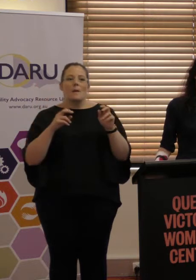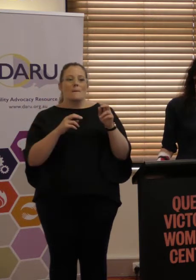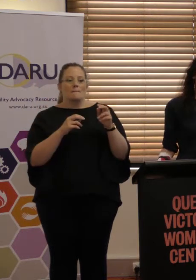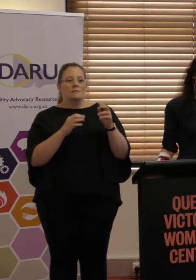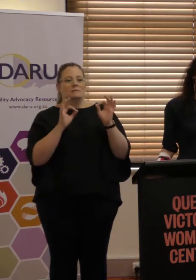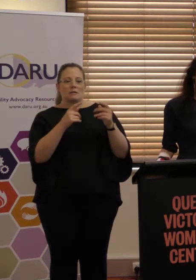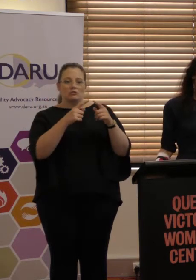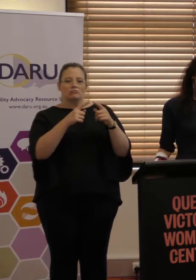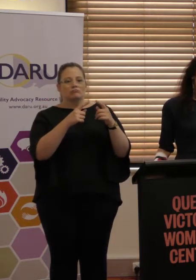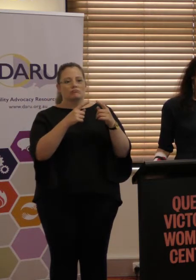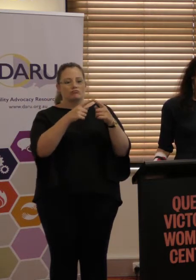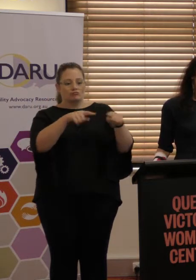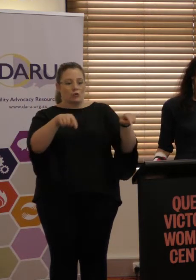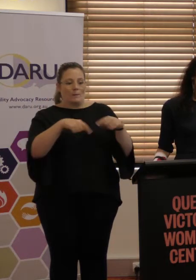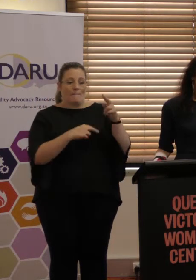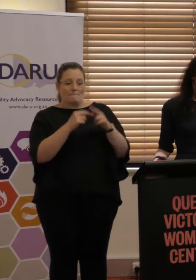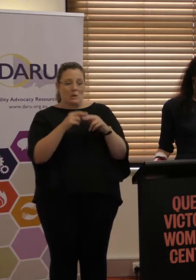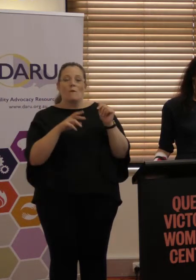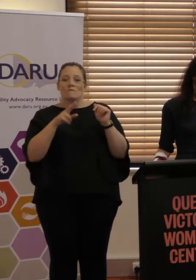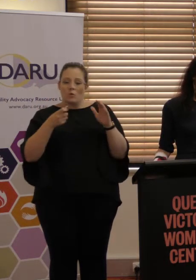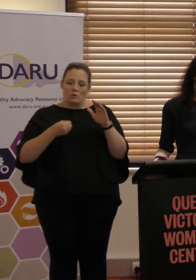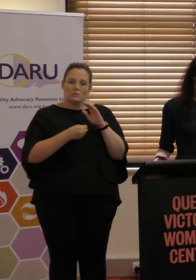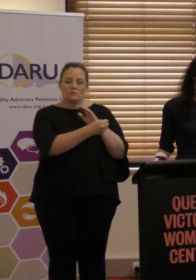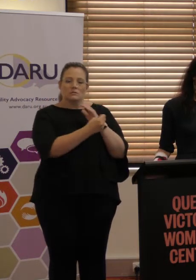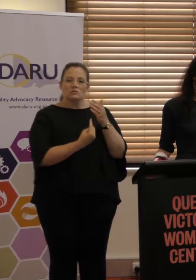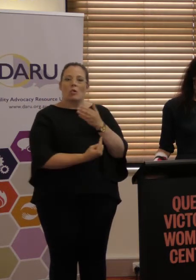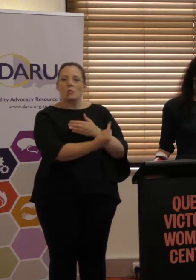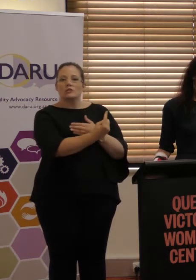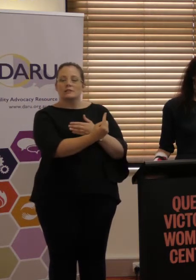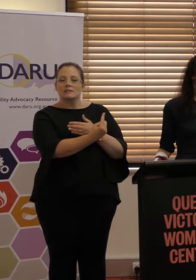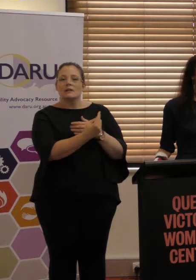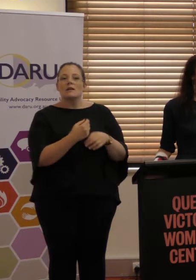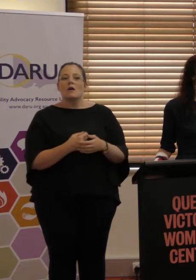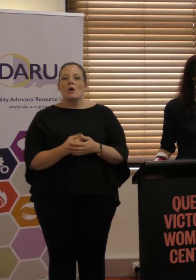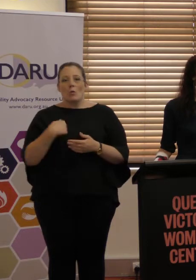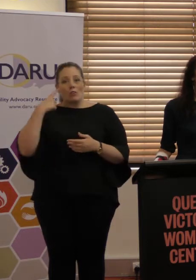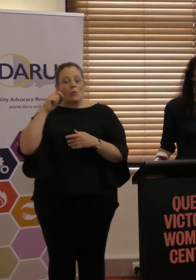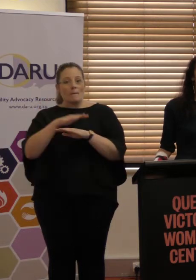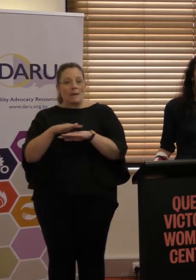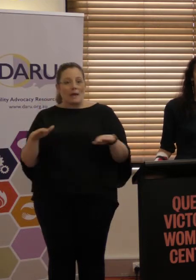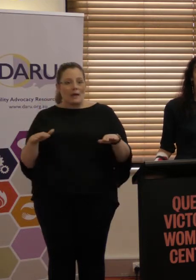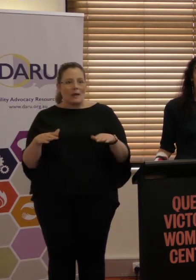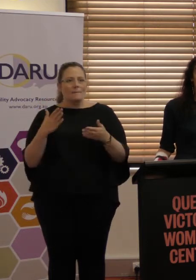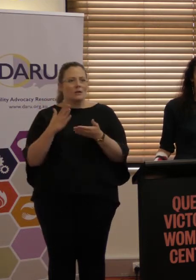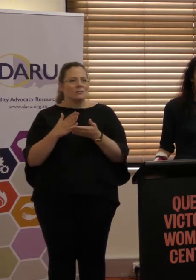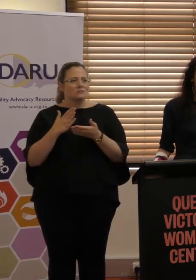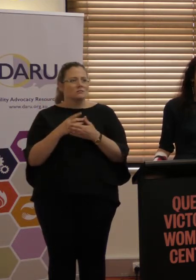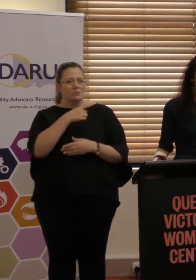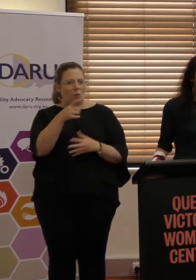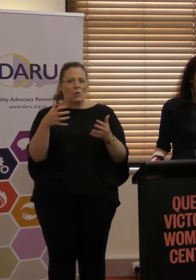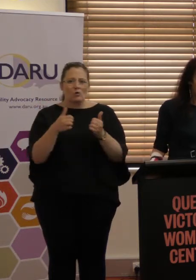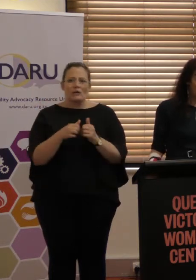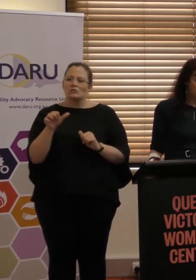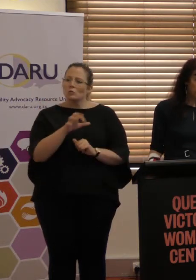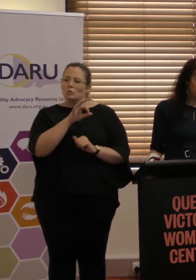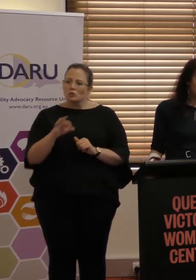this. Most of you, hopefully, will believe that seclusion should not be necessary